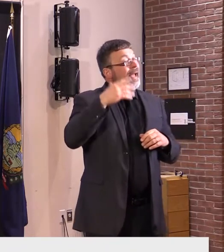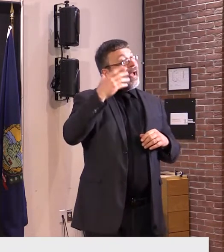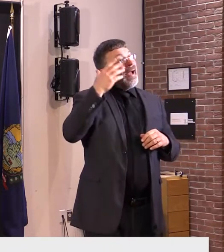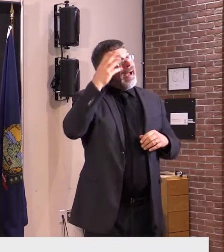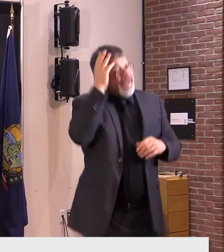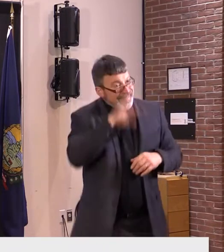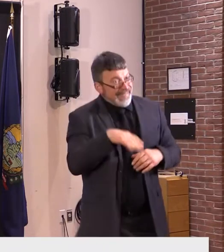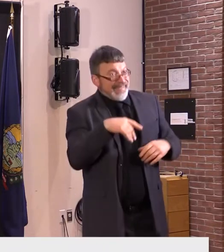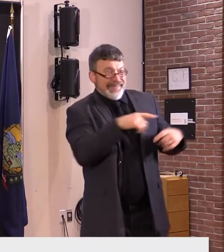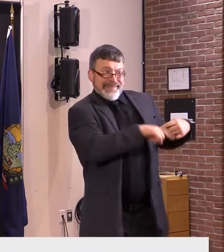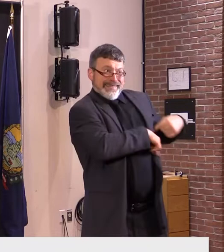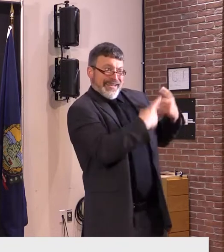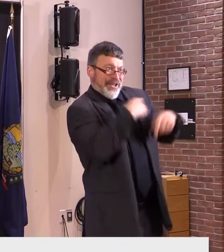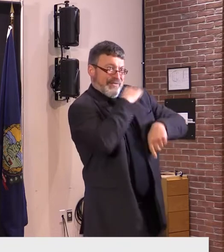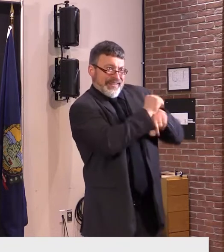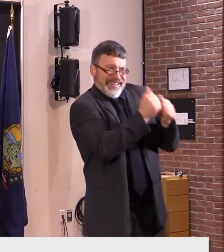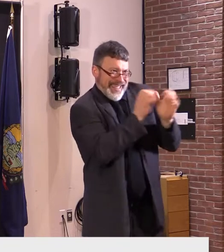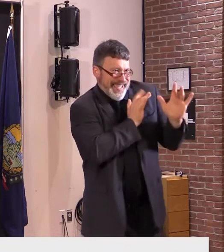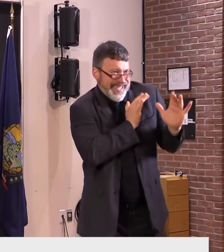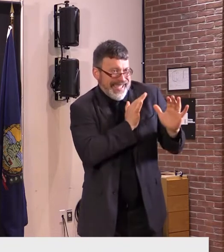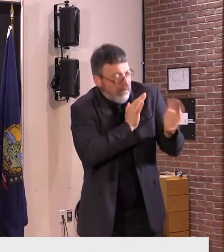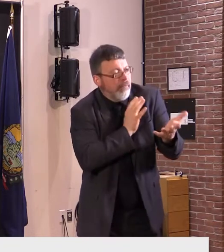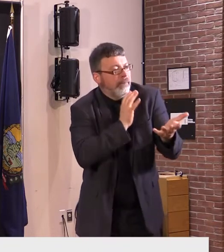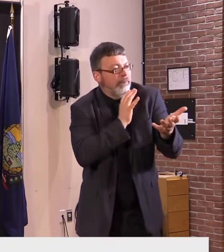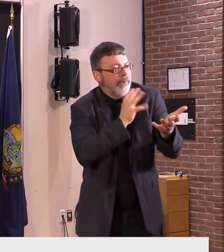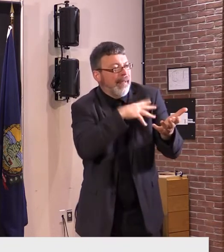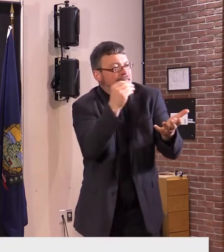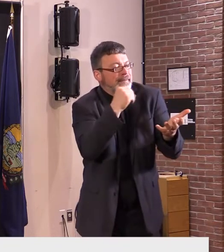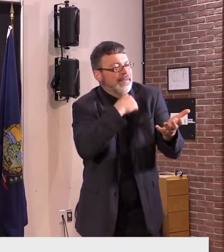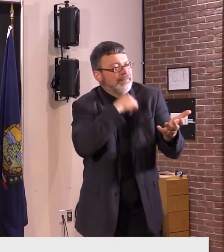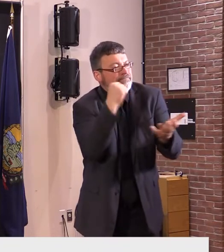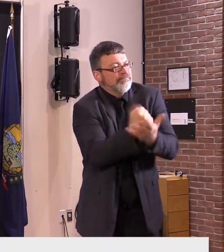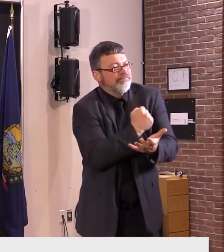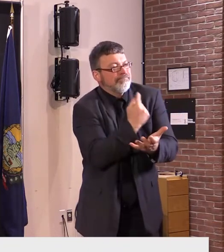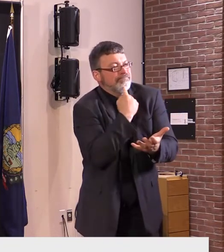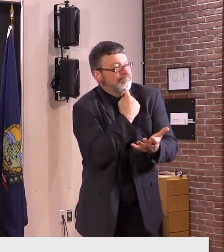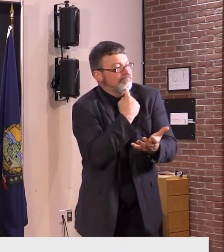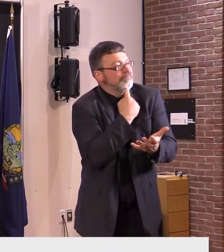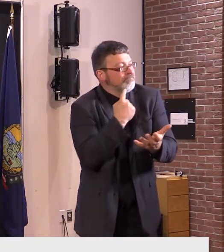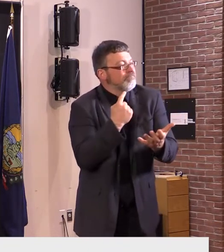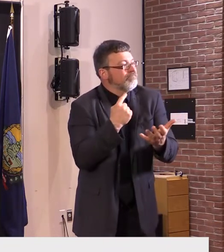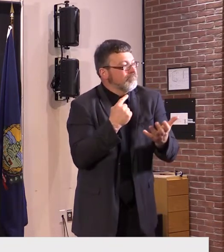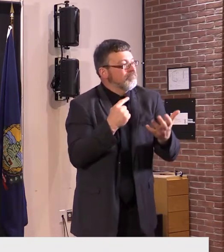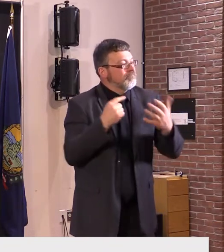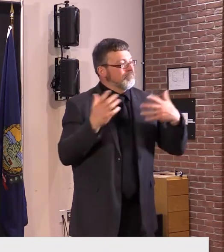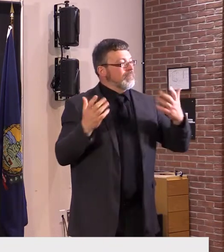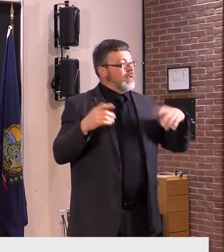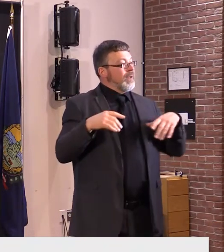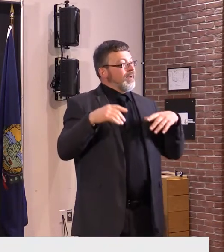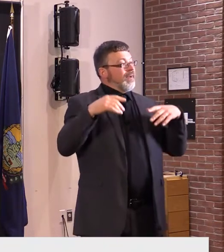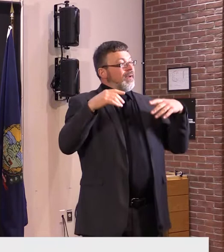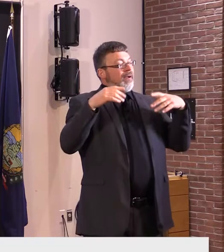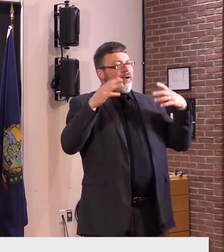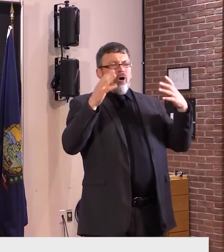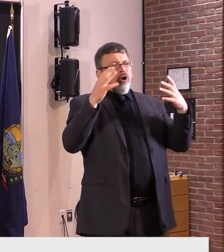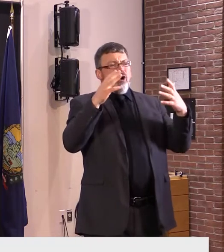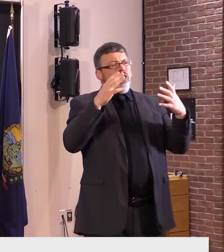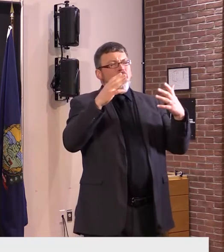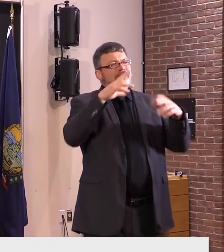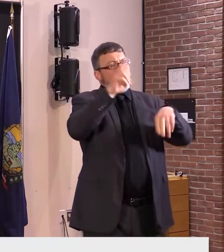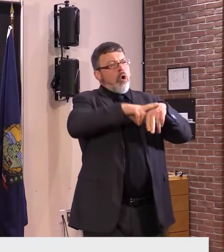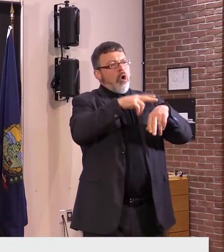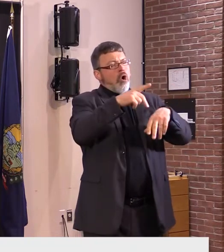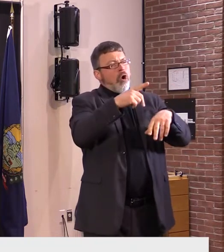is bittersweet. You know, I hope the best for them. They put in a lot of years, many of them. And again, their